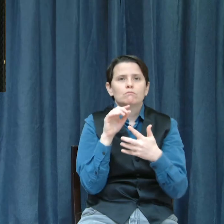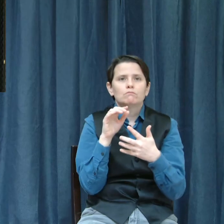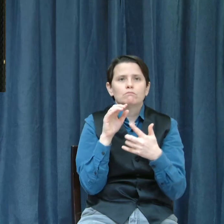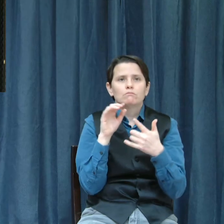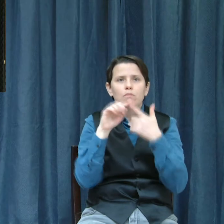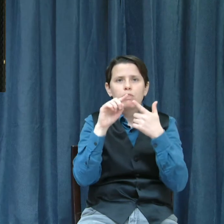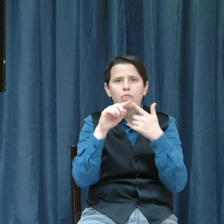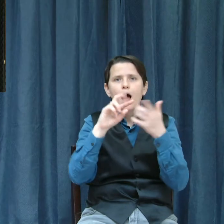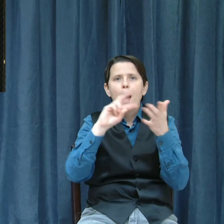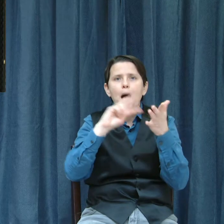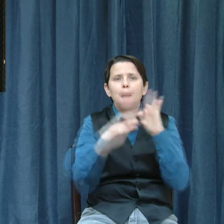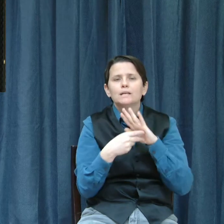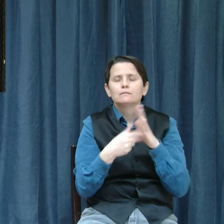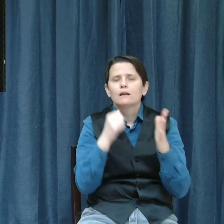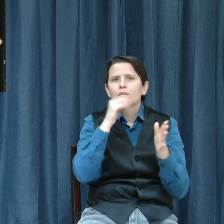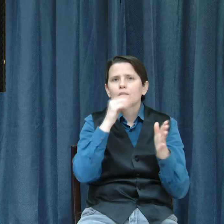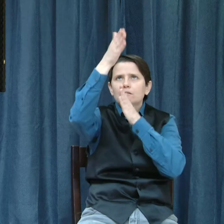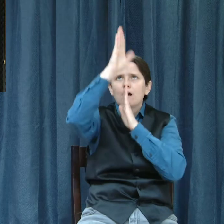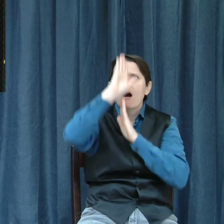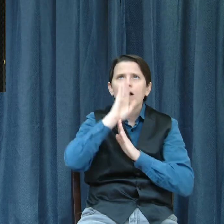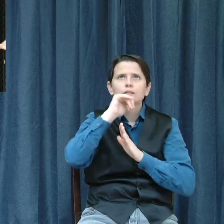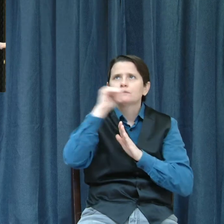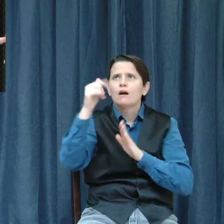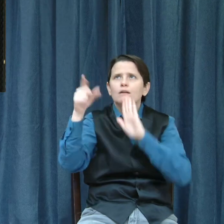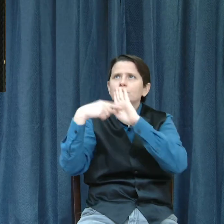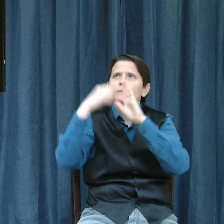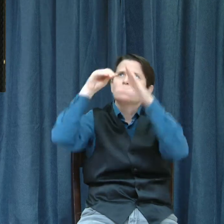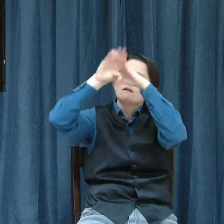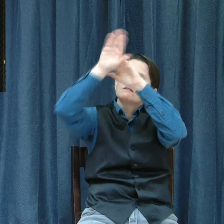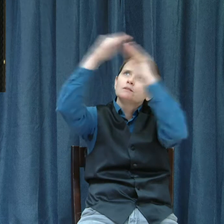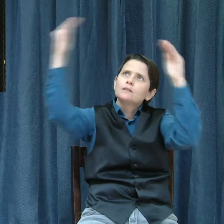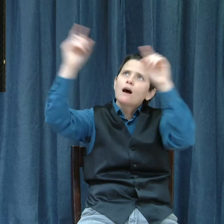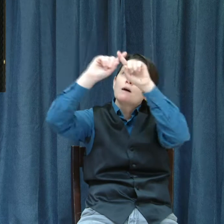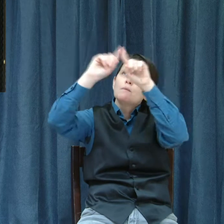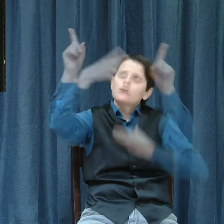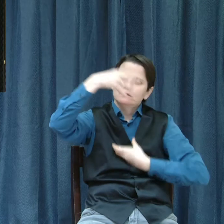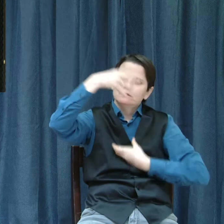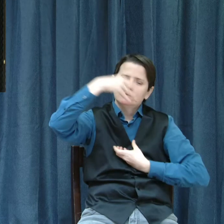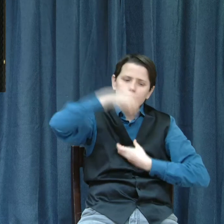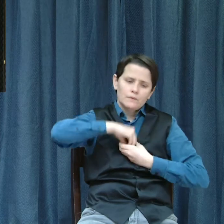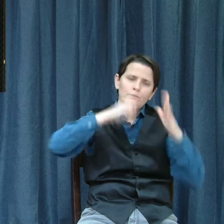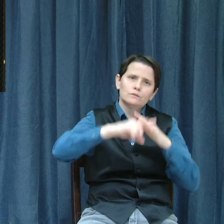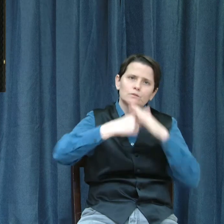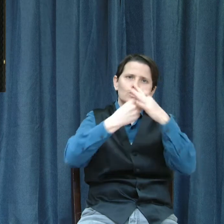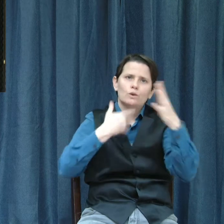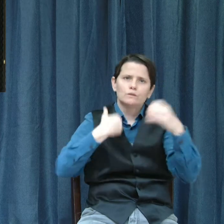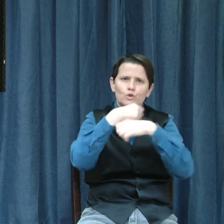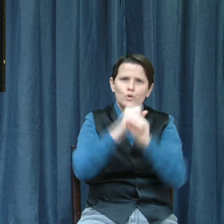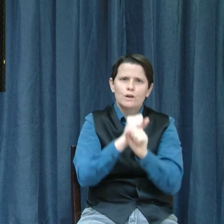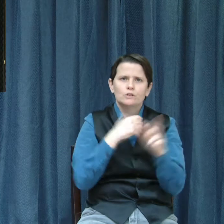some entity in the sky, but within us and around us and the very source of creation of the universe, loves you, which means that you are